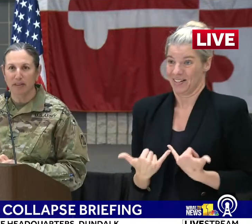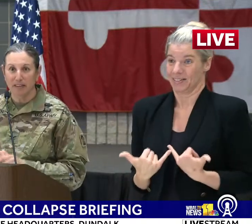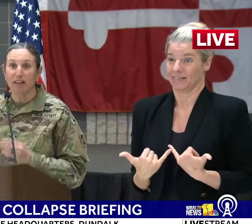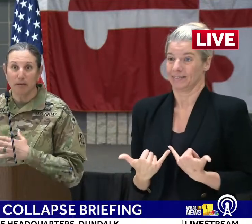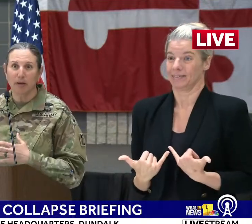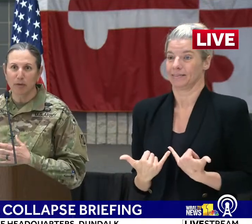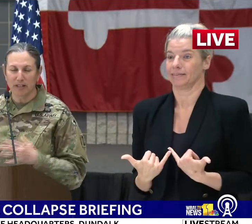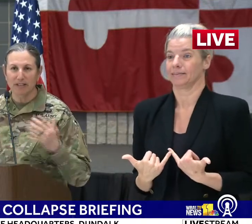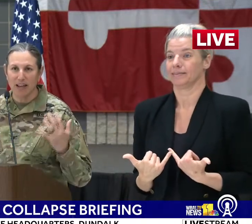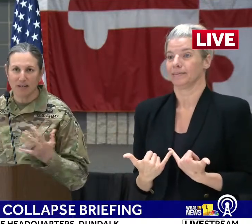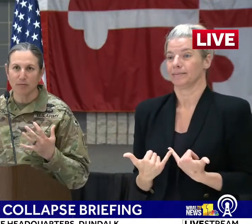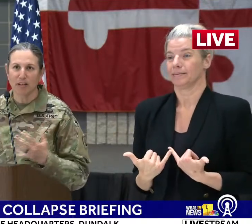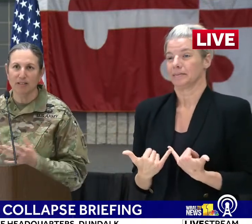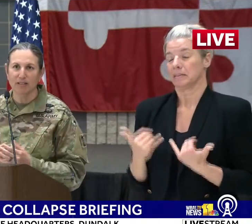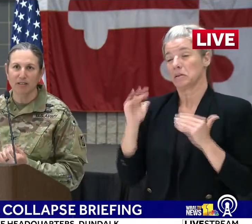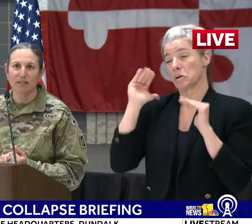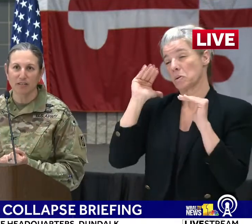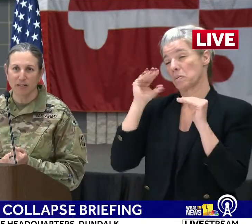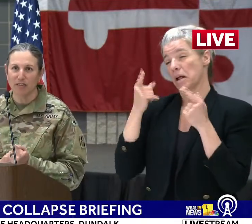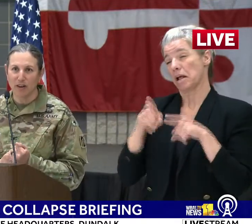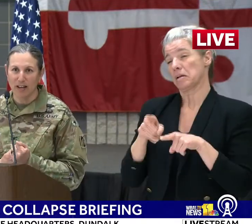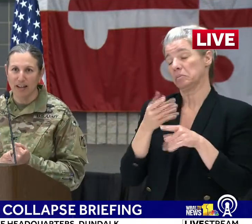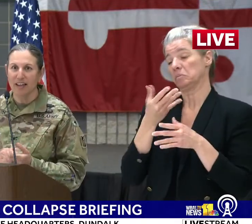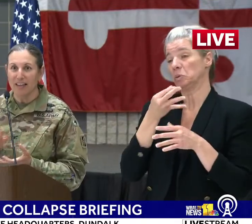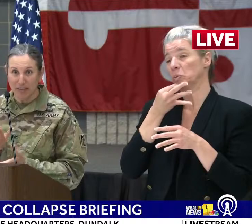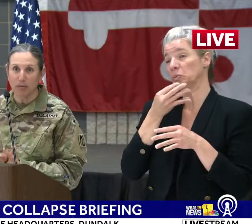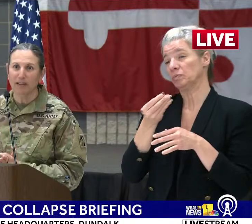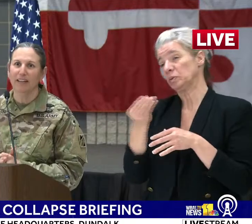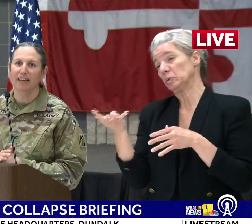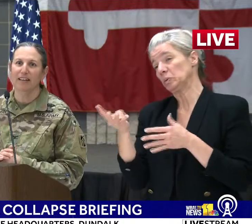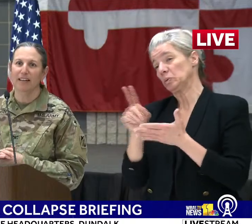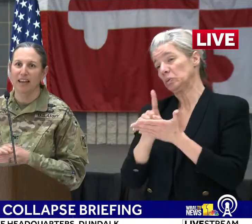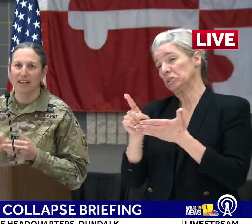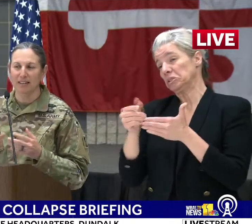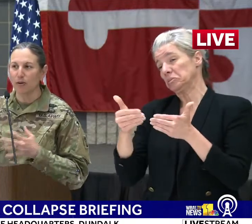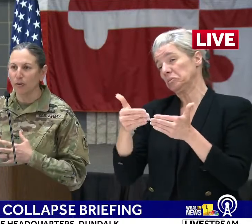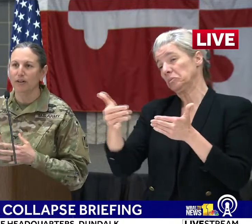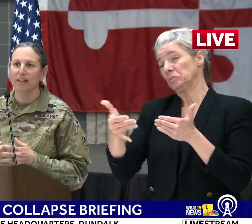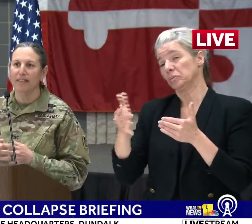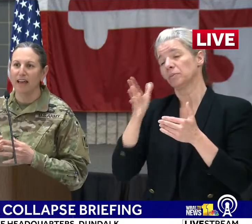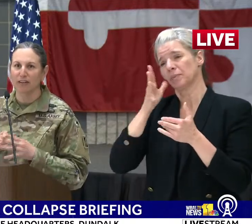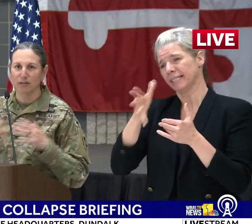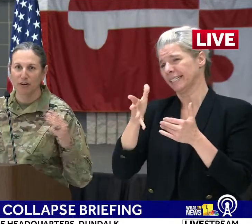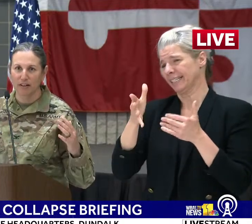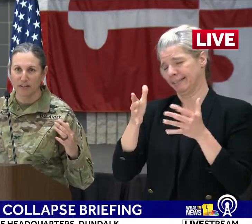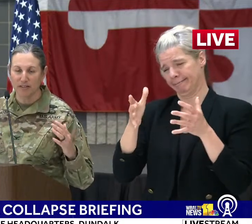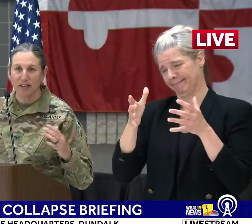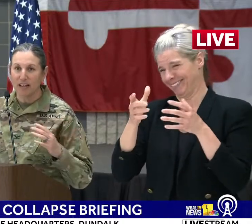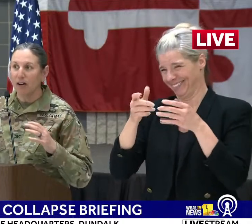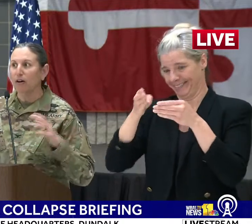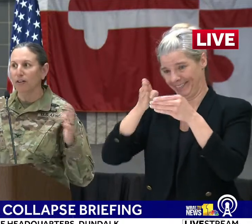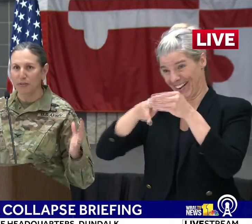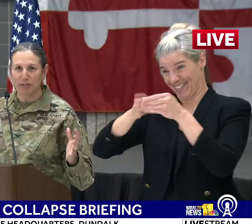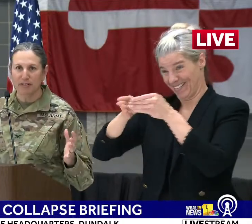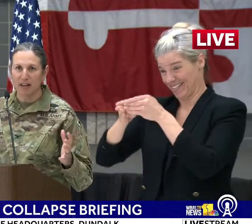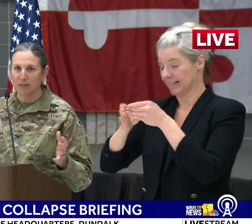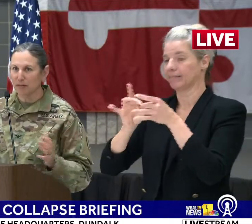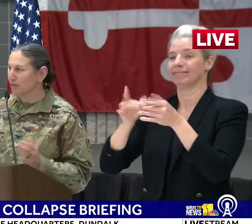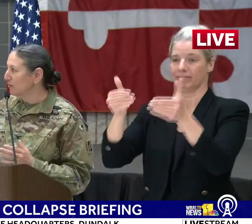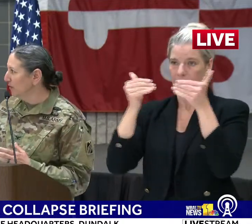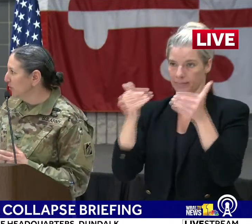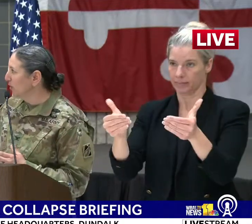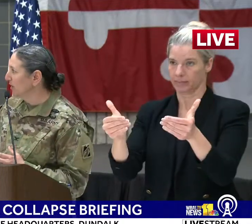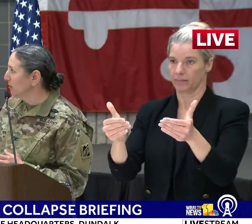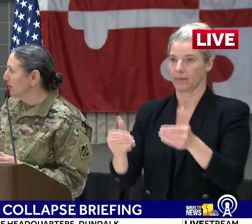be coming up in the coming weeks as we continue to solidify the plan and coordinate that across all